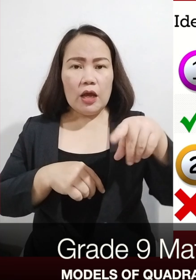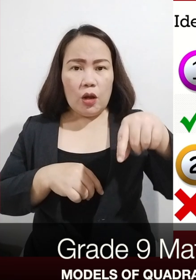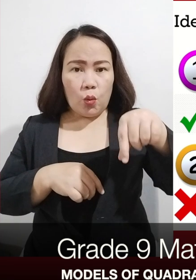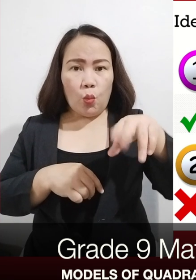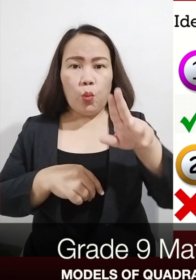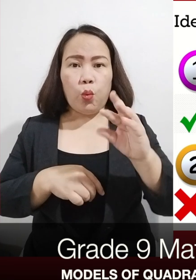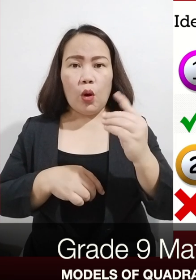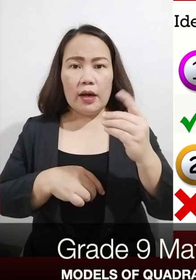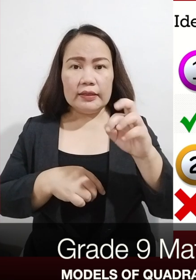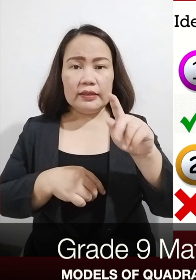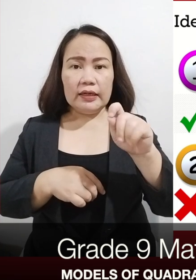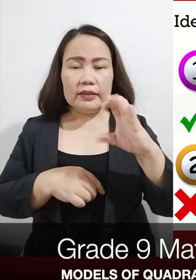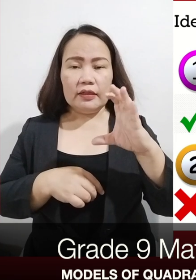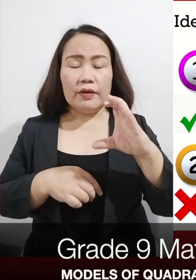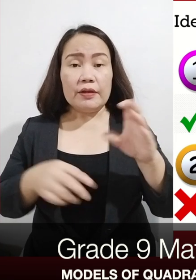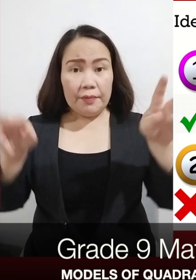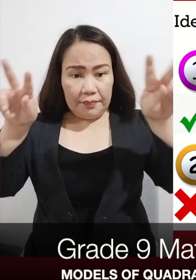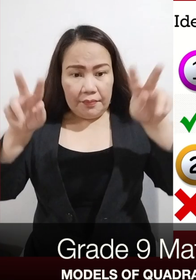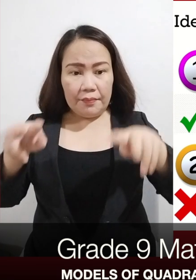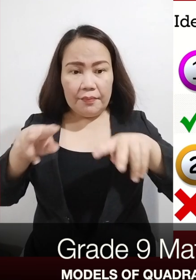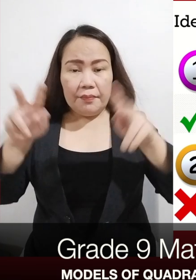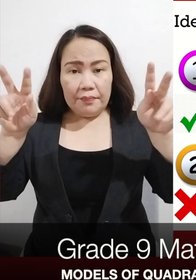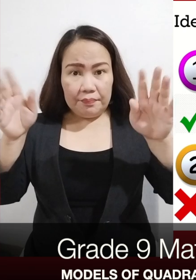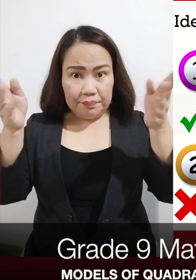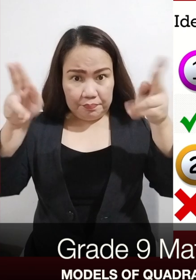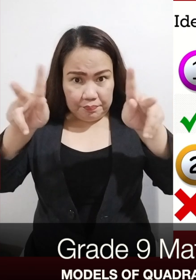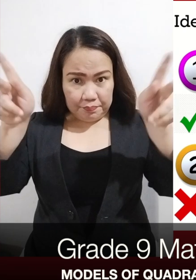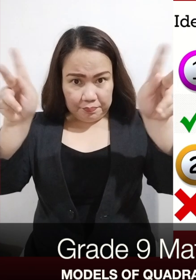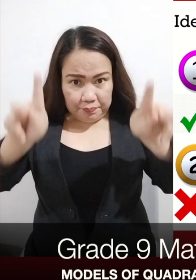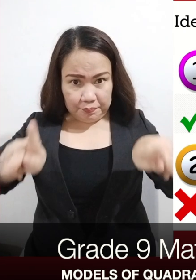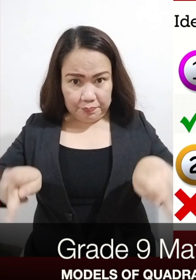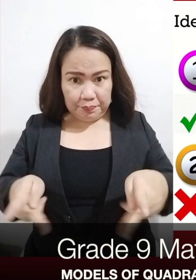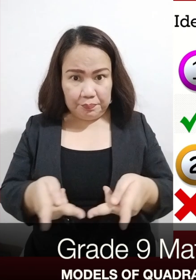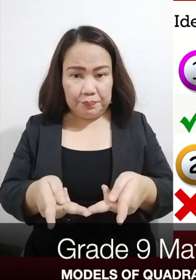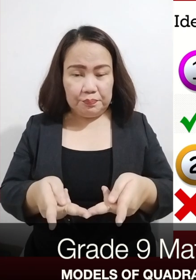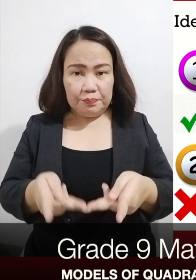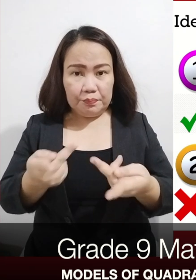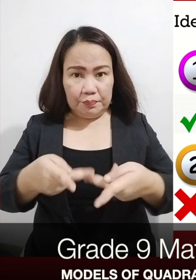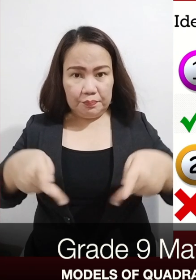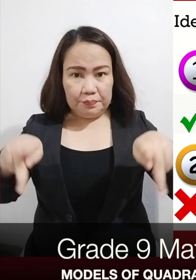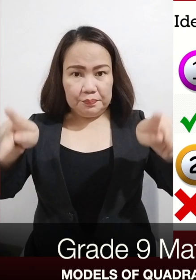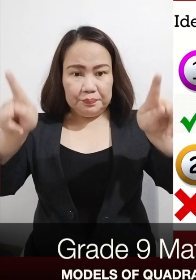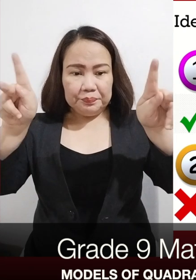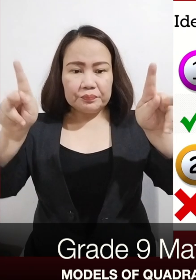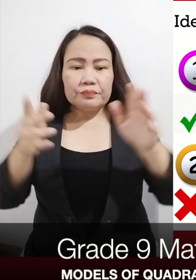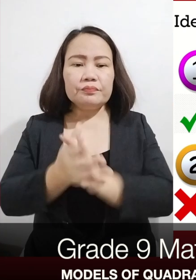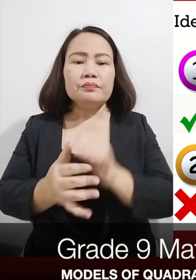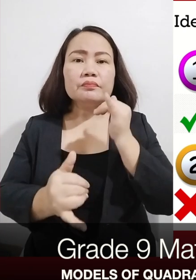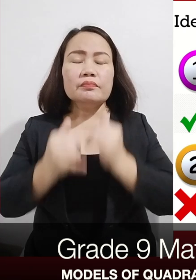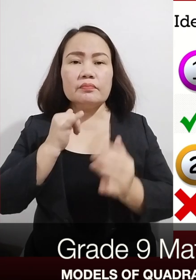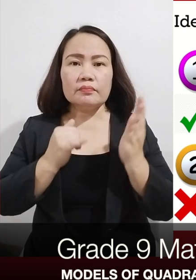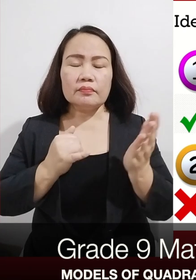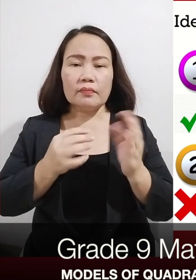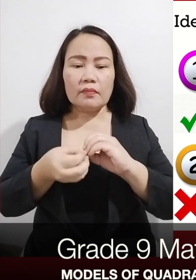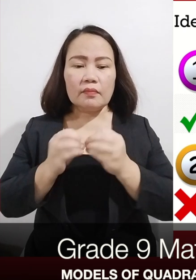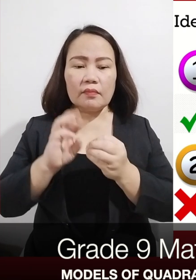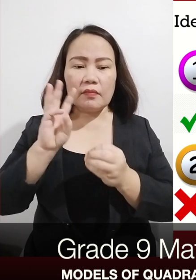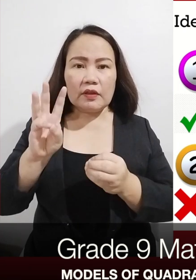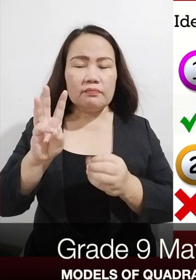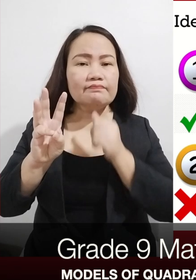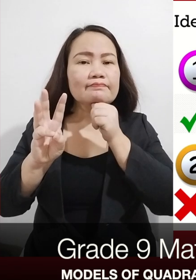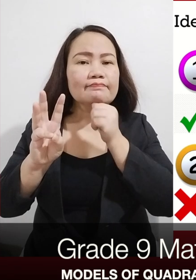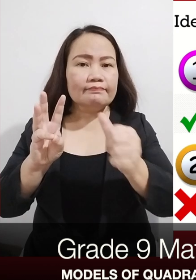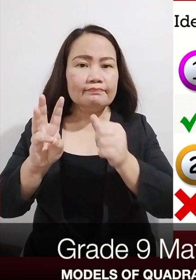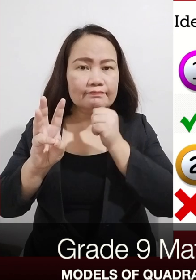function because the graph is parabola and it opens upward. And the last one, this